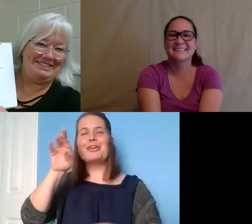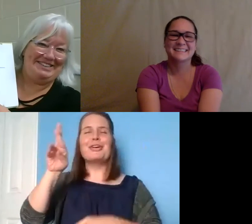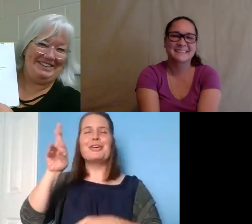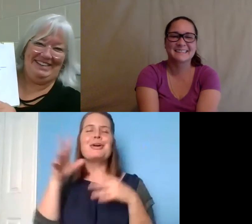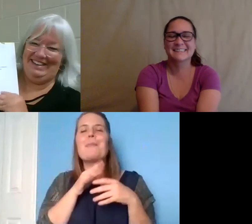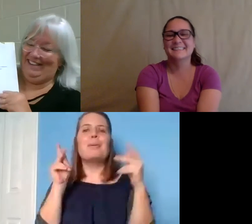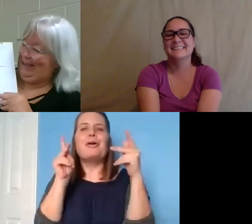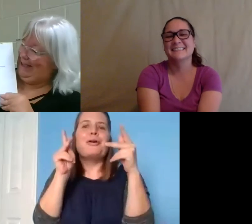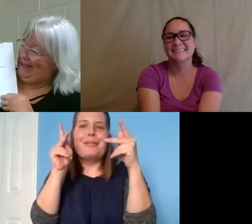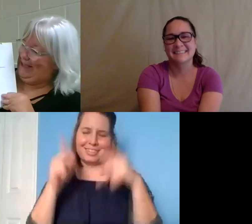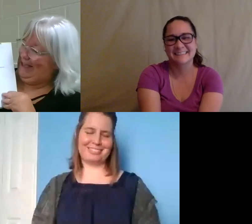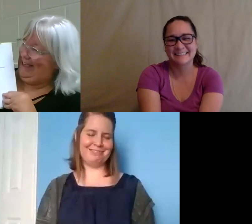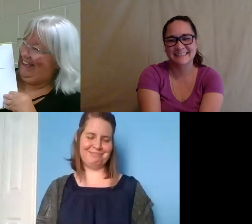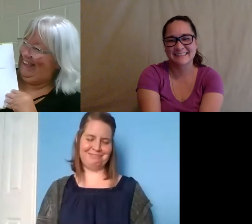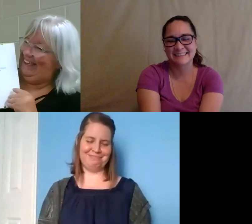perfect.